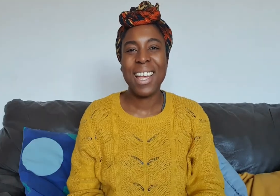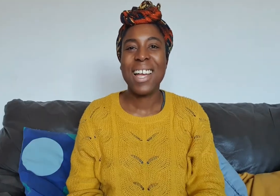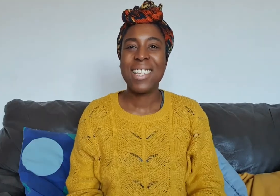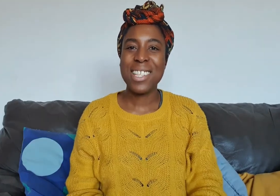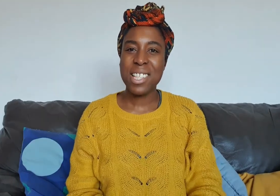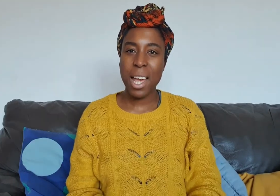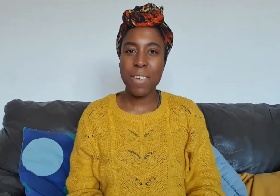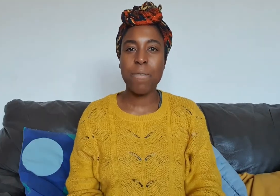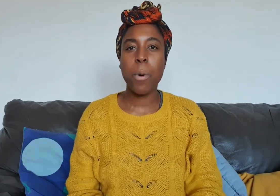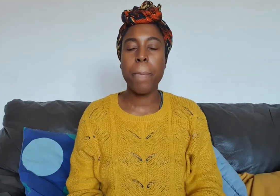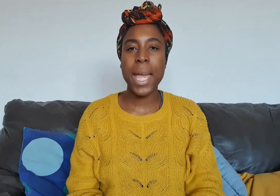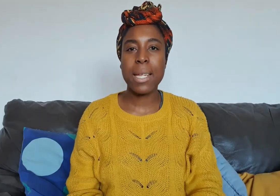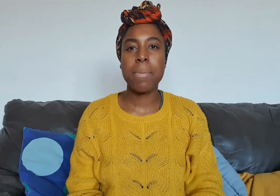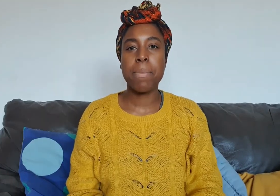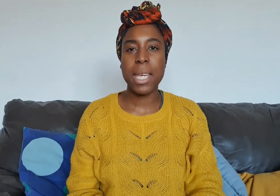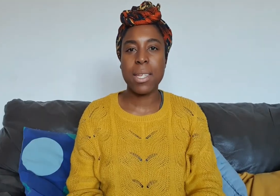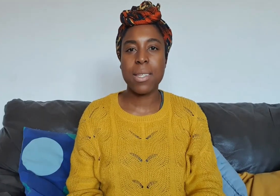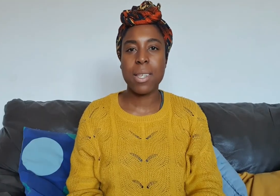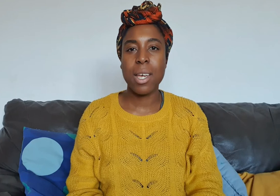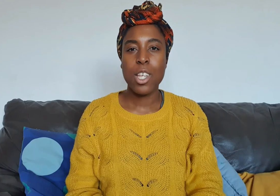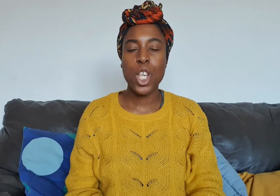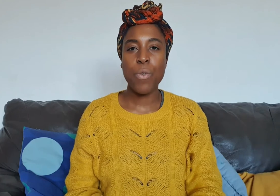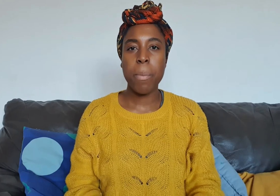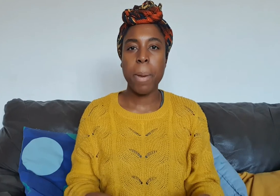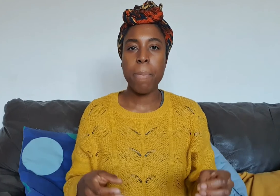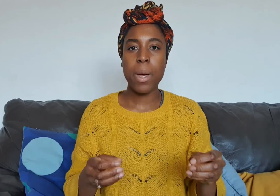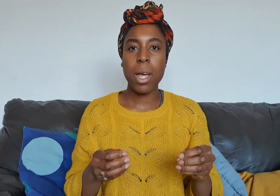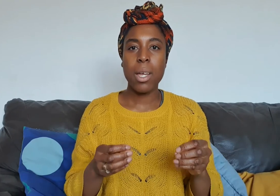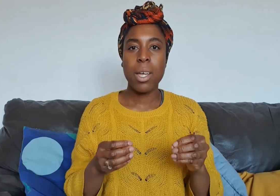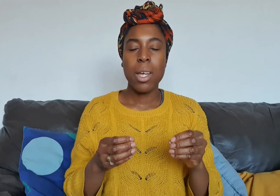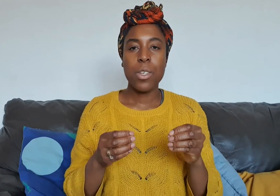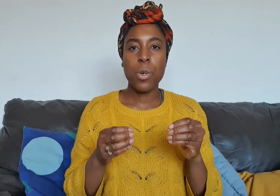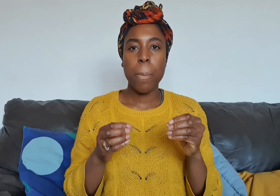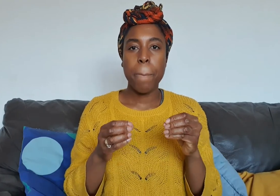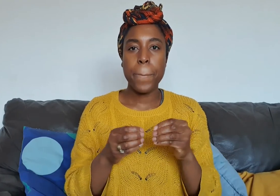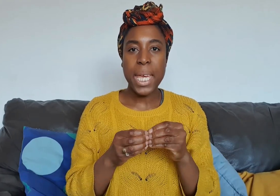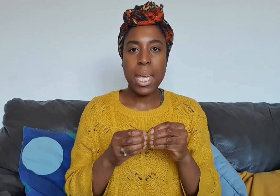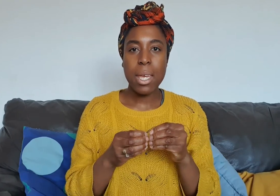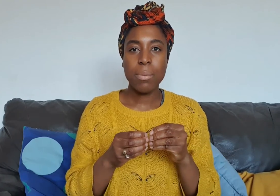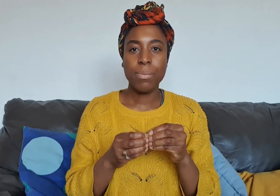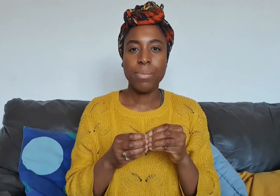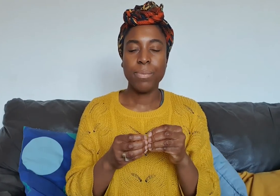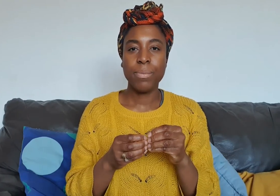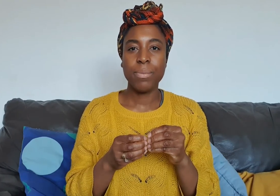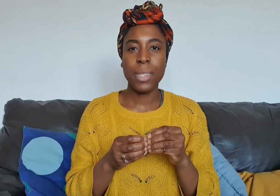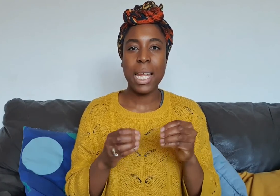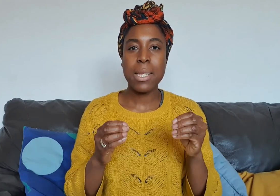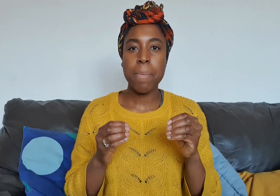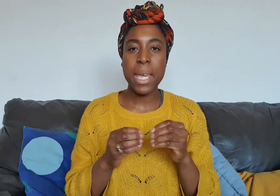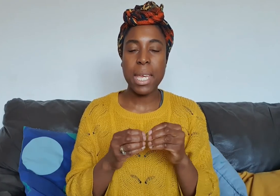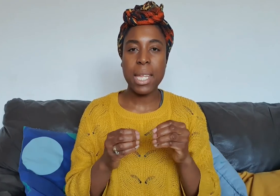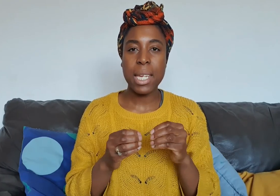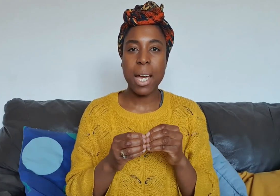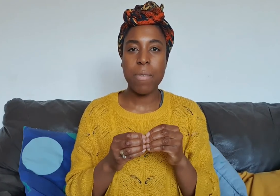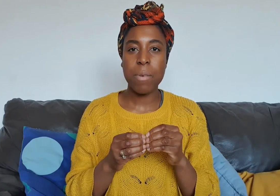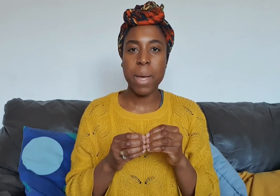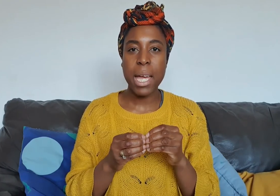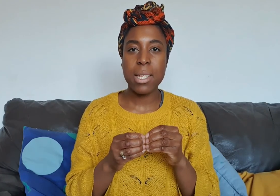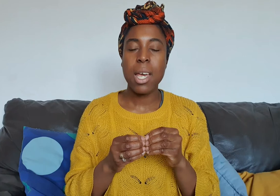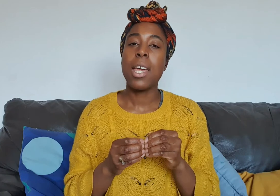The sign for baked beans. So remember your B, the letter B in the alphabet. If